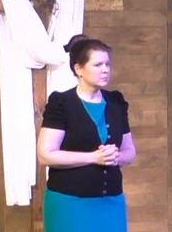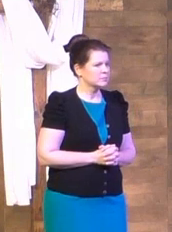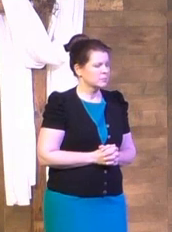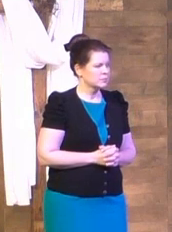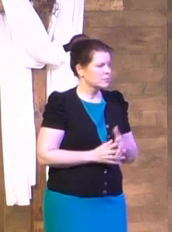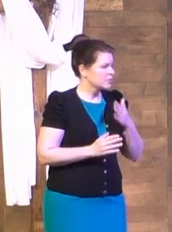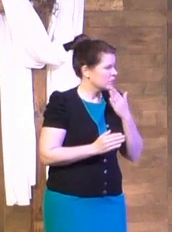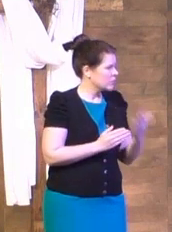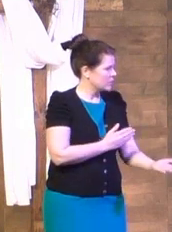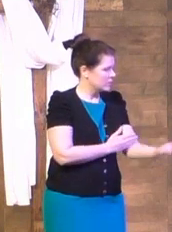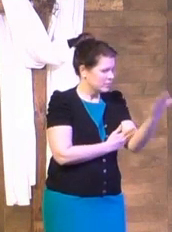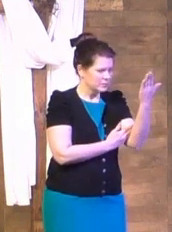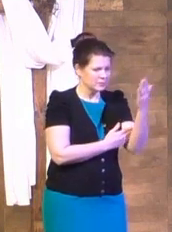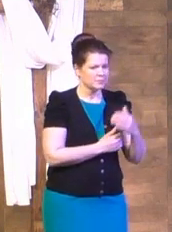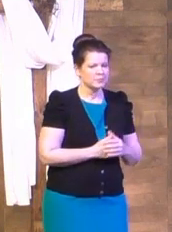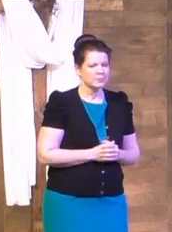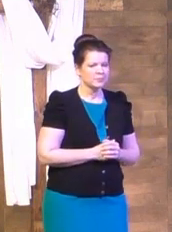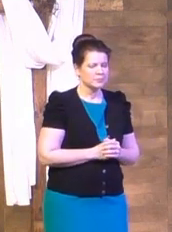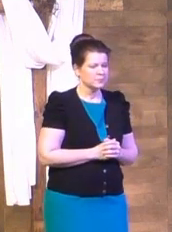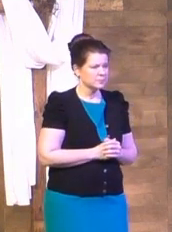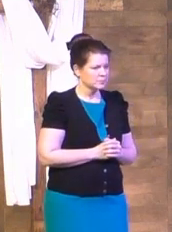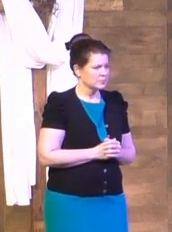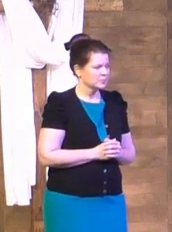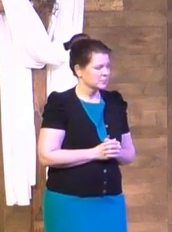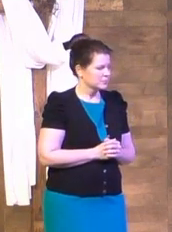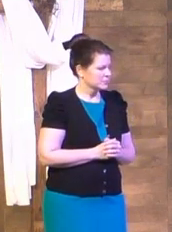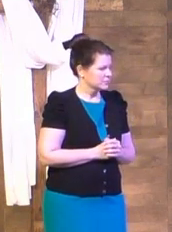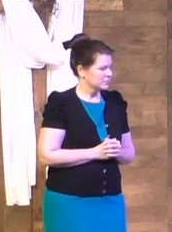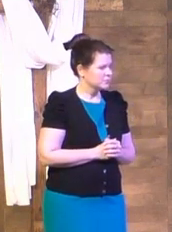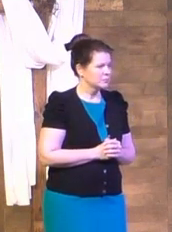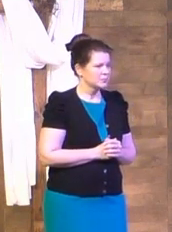Good morning. Good morning. Wow.